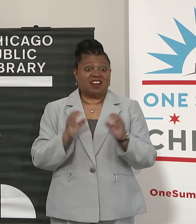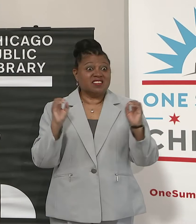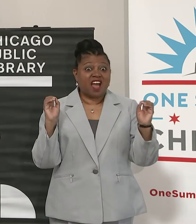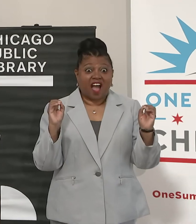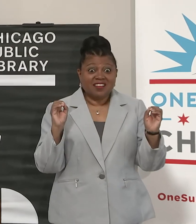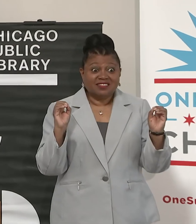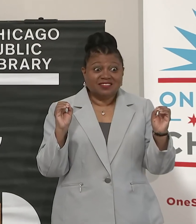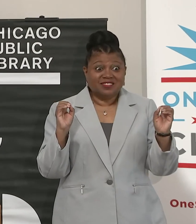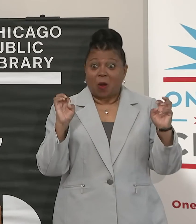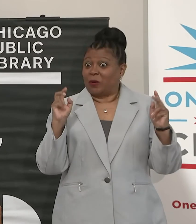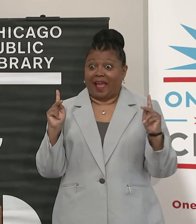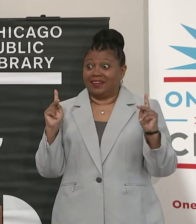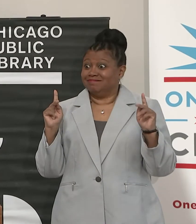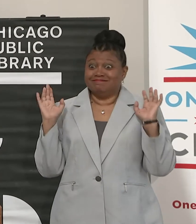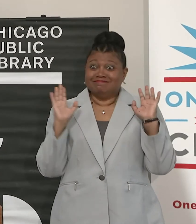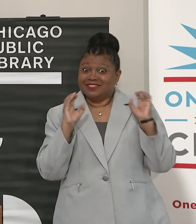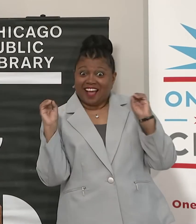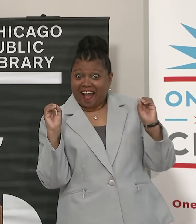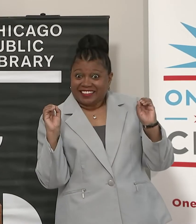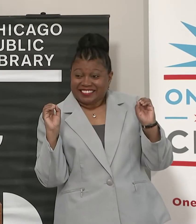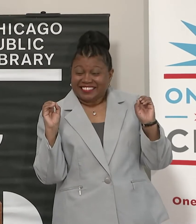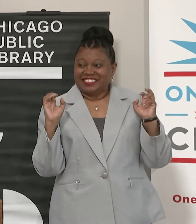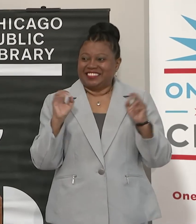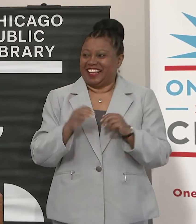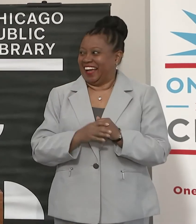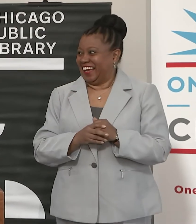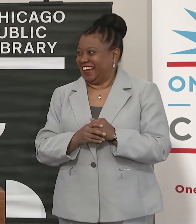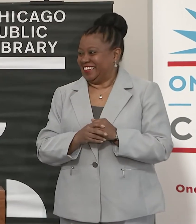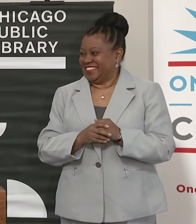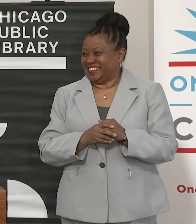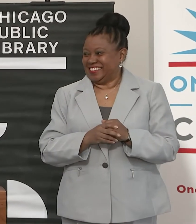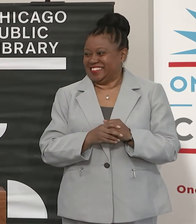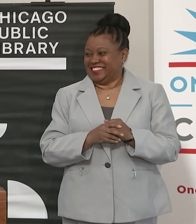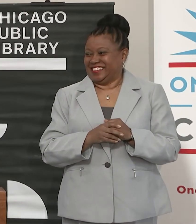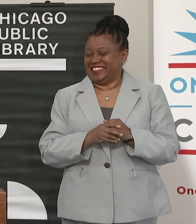None? Okay, thank you. Great day.